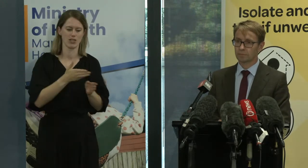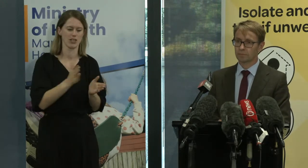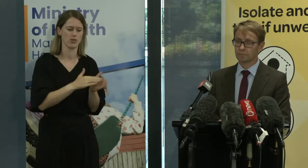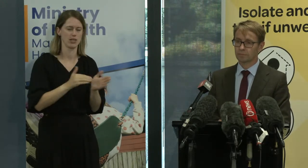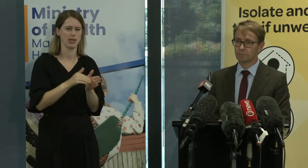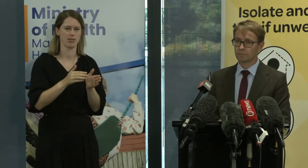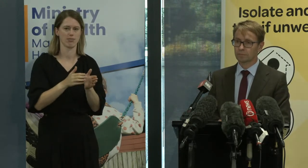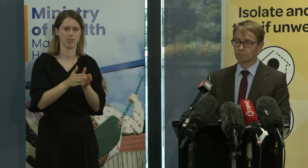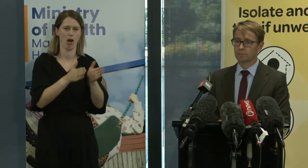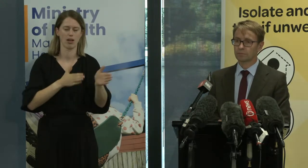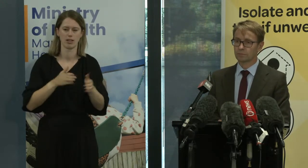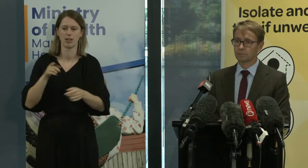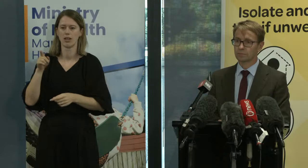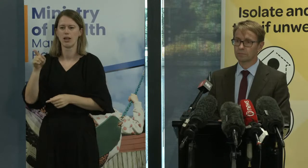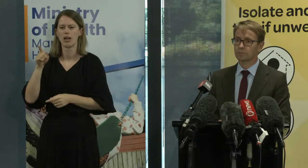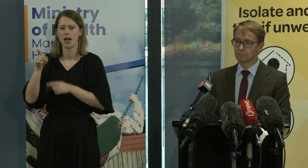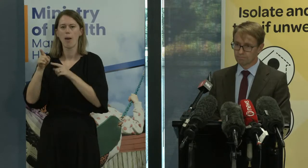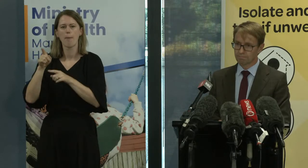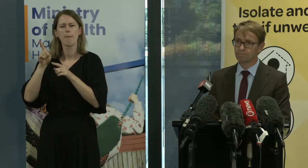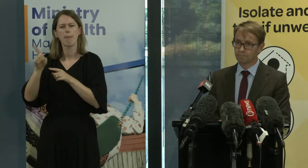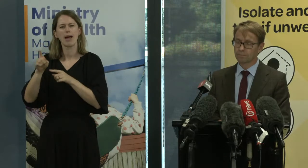had far lower